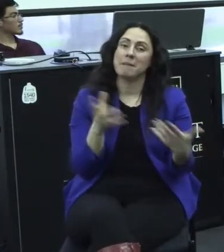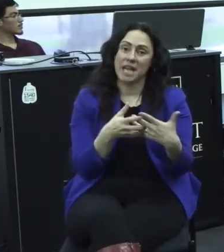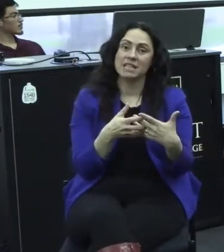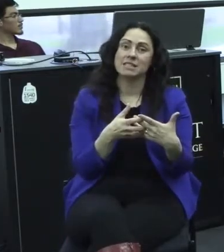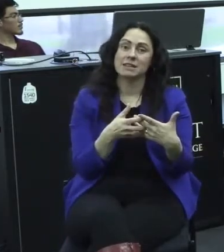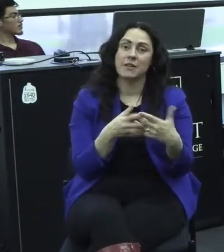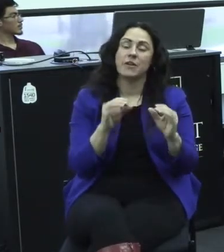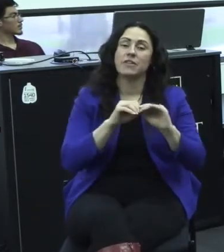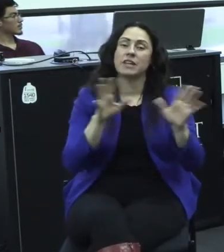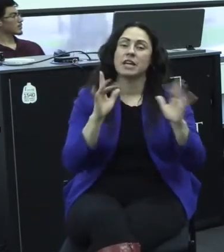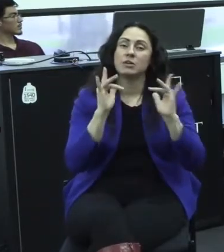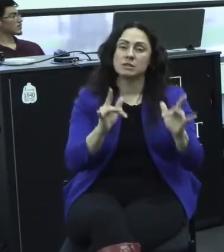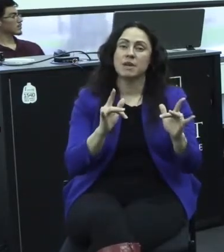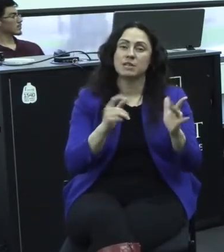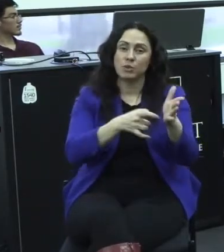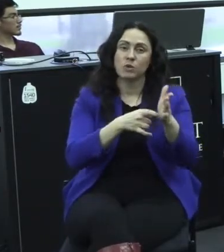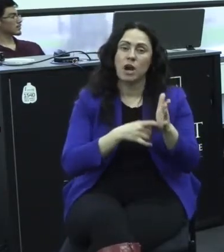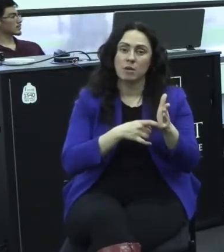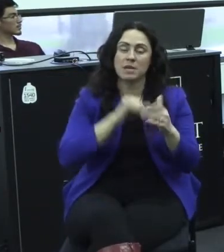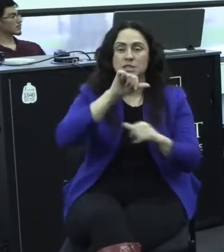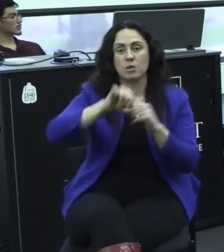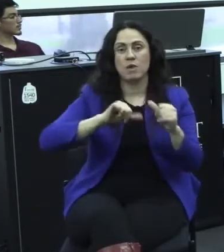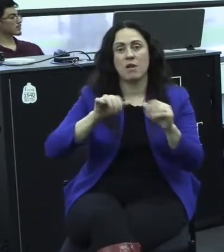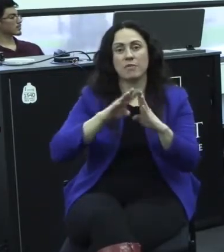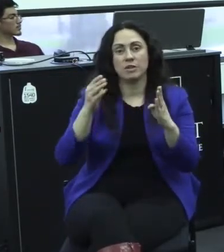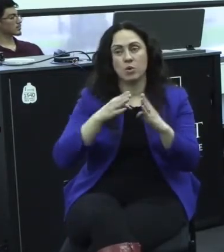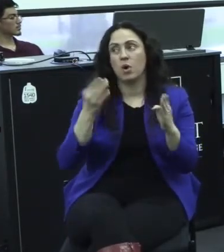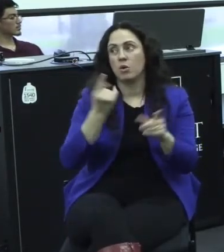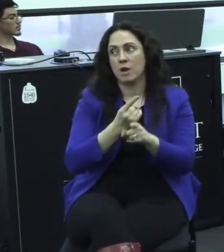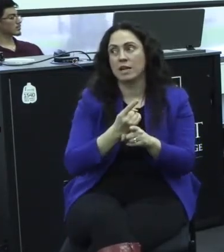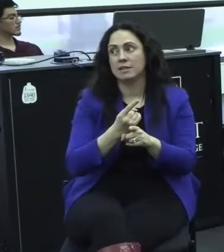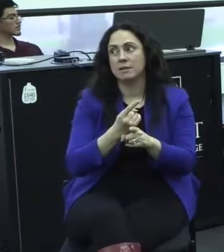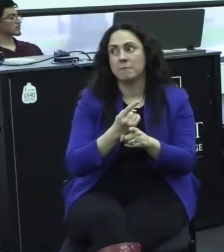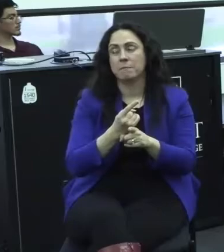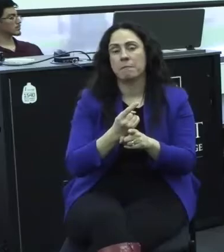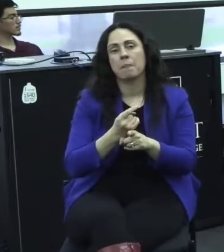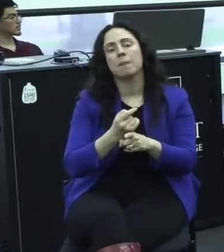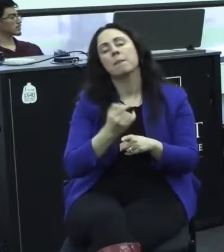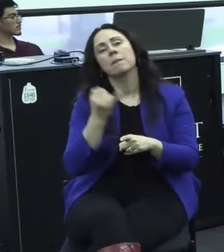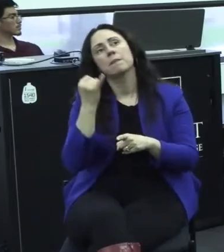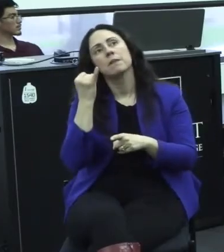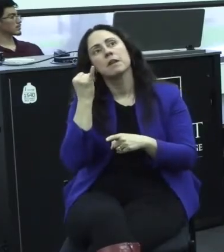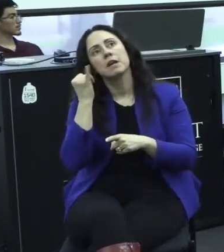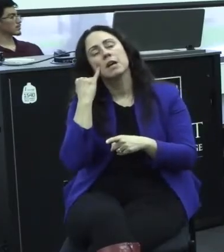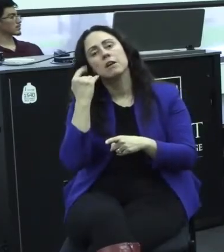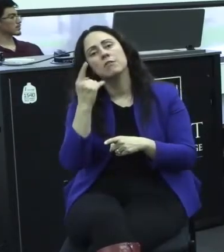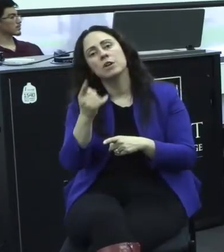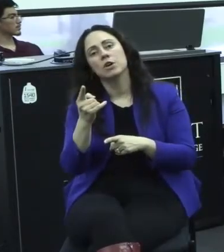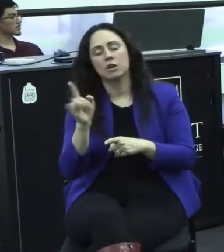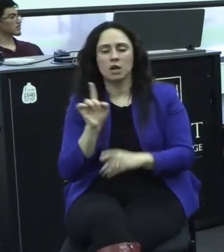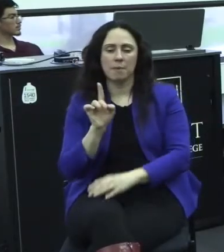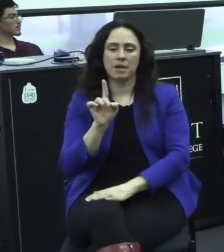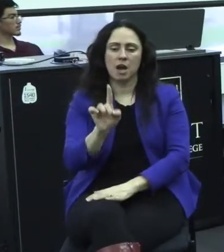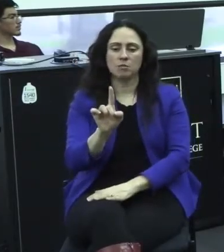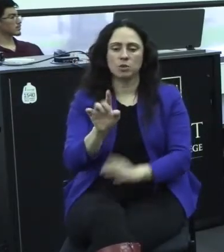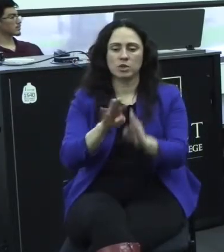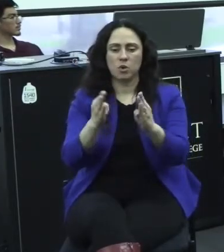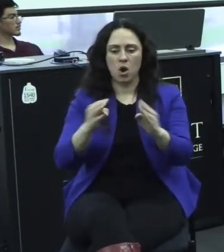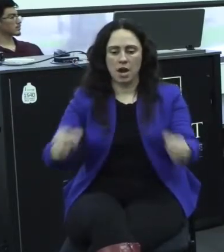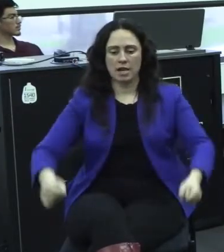the clear space requirements around the door, right? So if you're coming up to a door in a